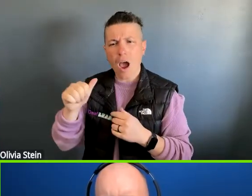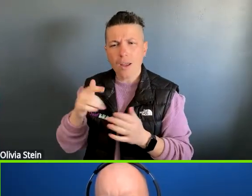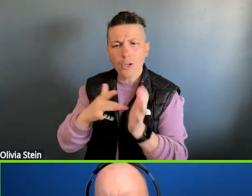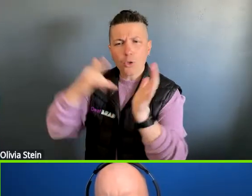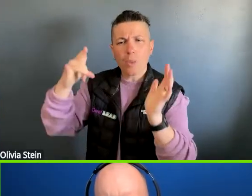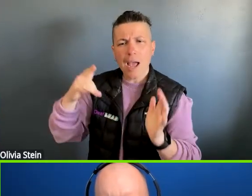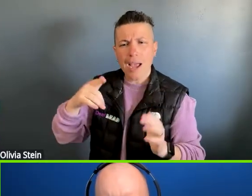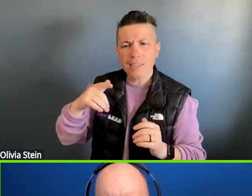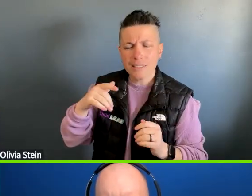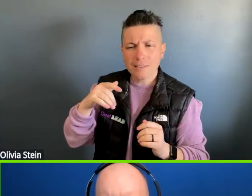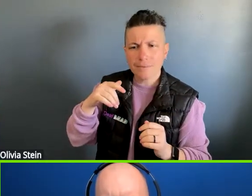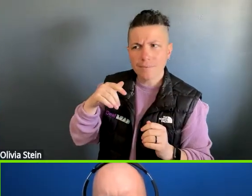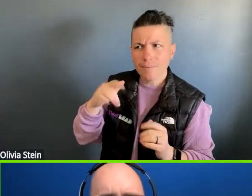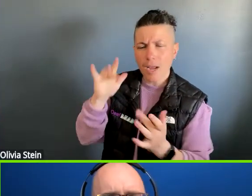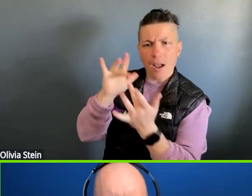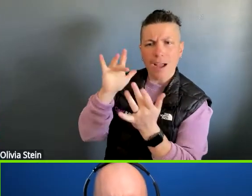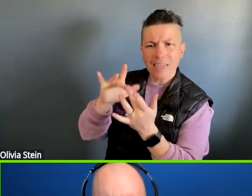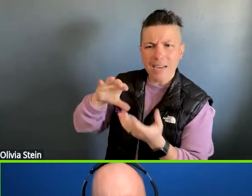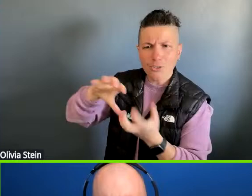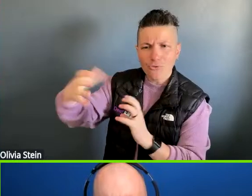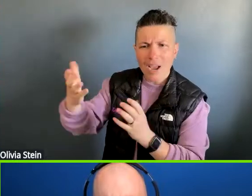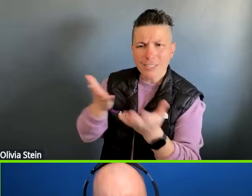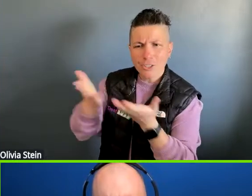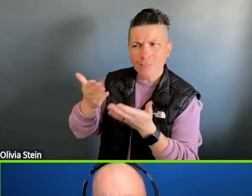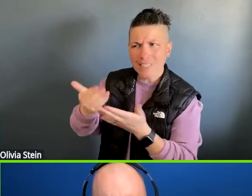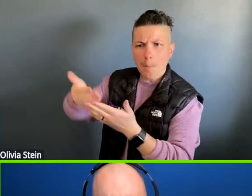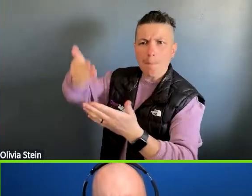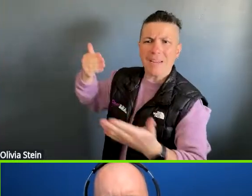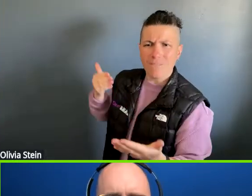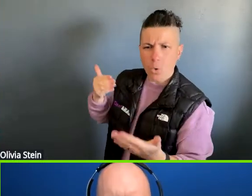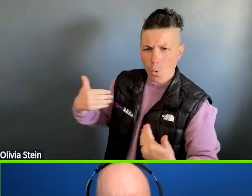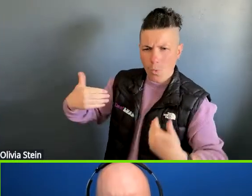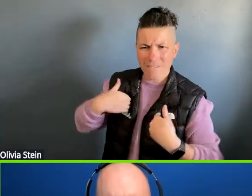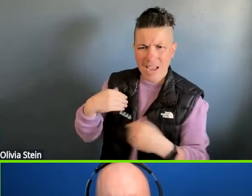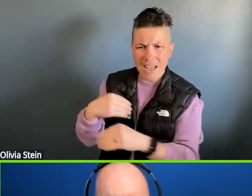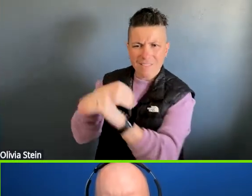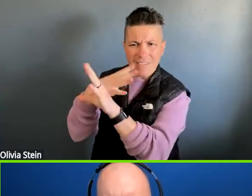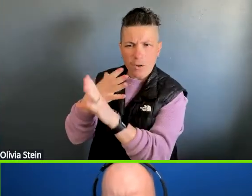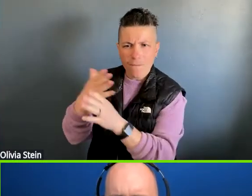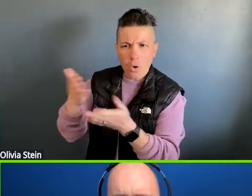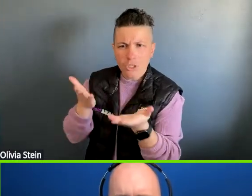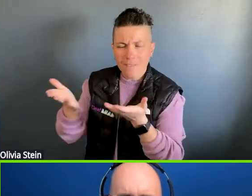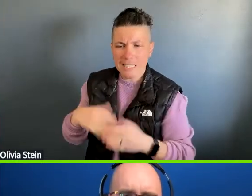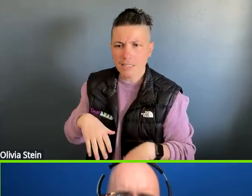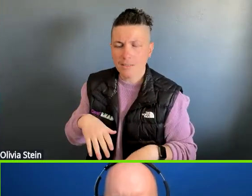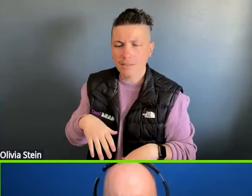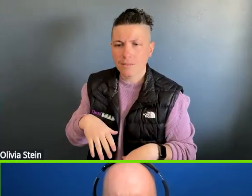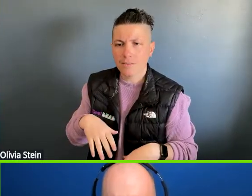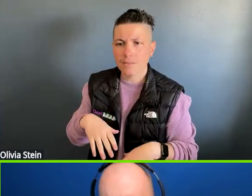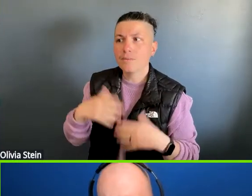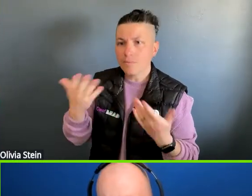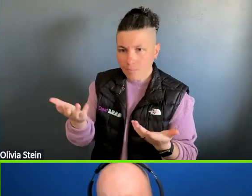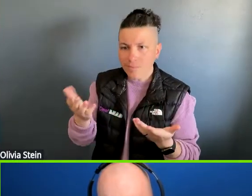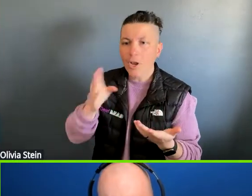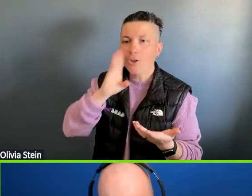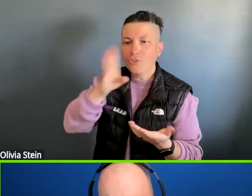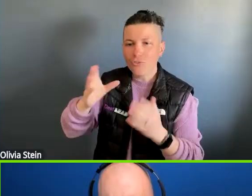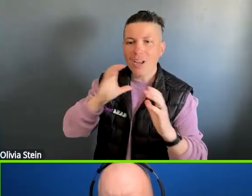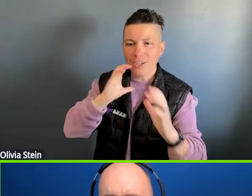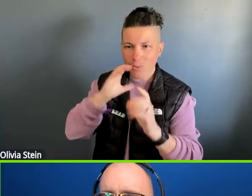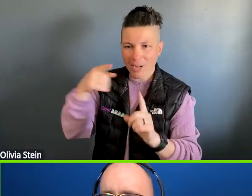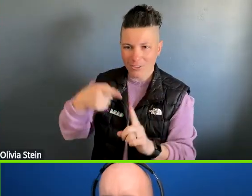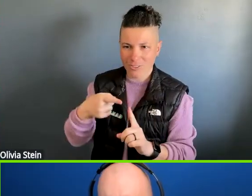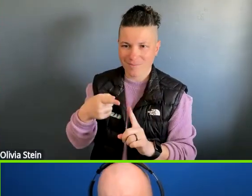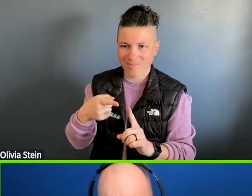and hard of hearing individuals not utilizing crisis services? Why did they not utilize that before we had the Videophone